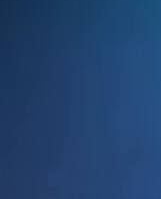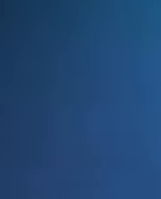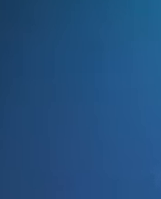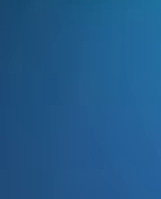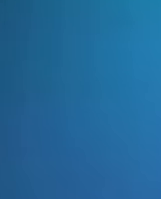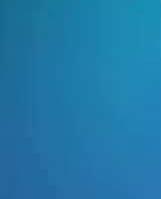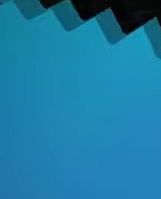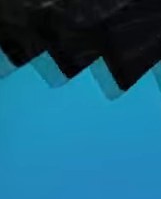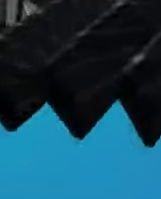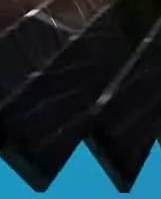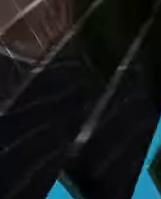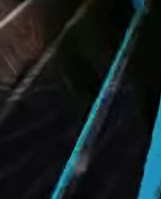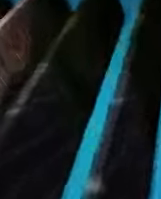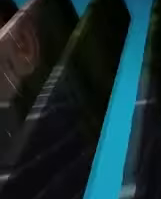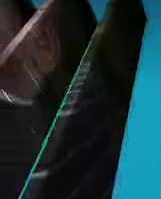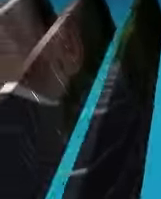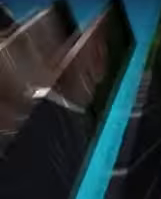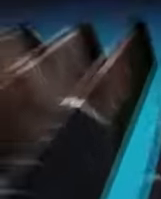withholding nothing,